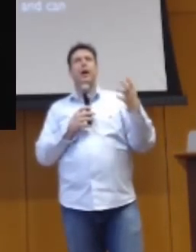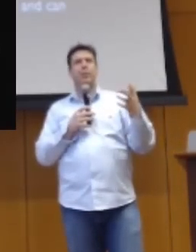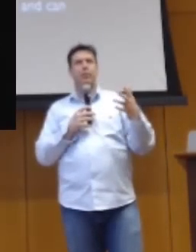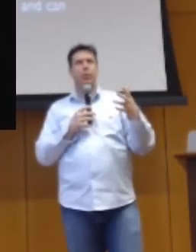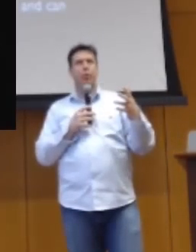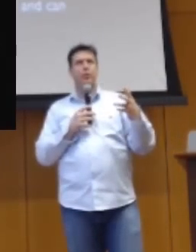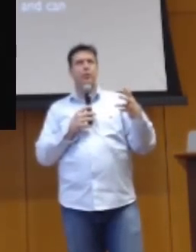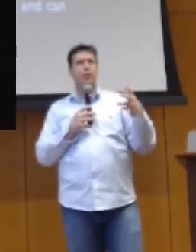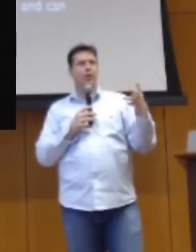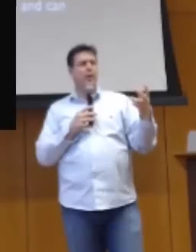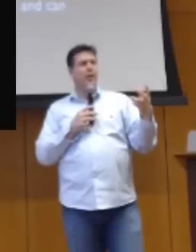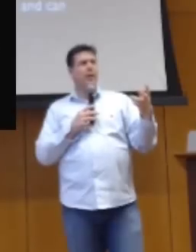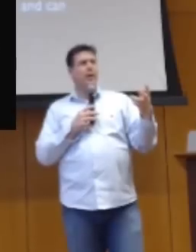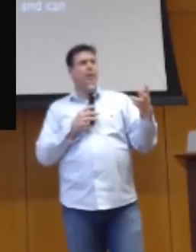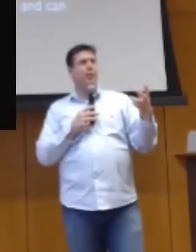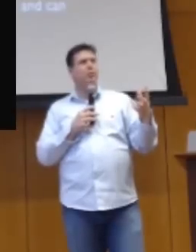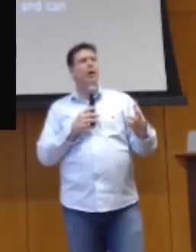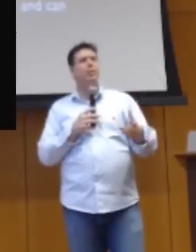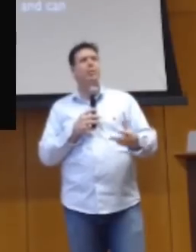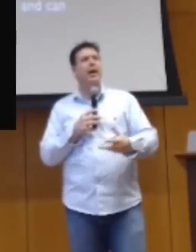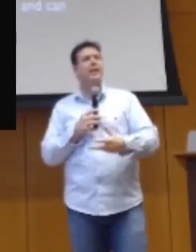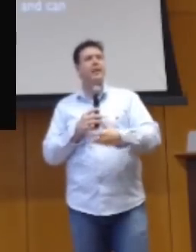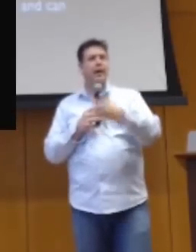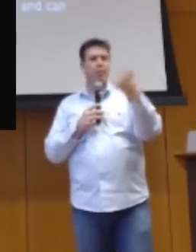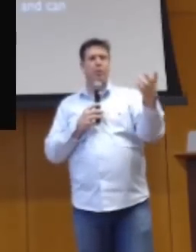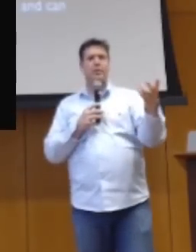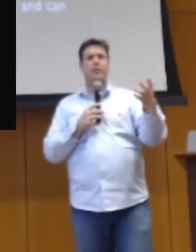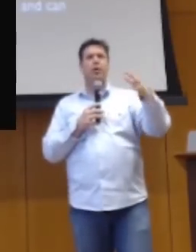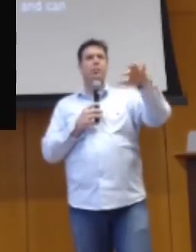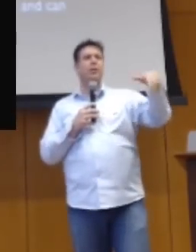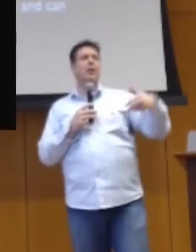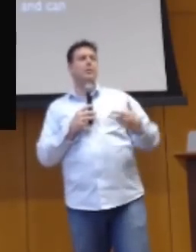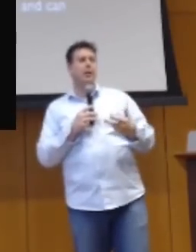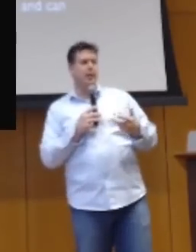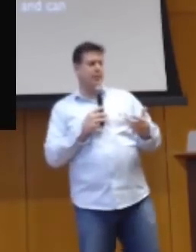common for a word to then be able to come up any time once it's already become lexicalized.